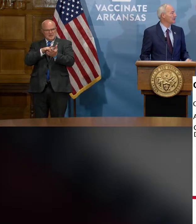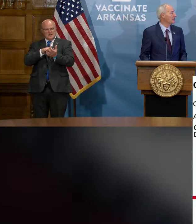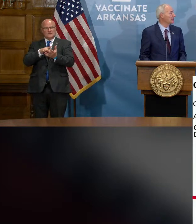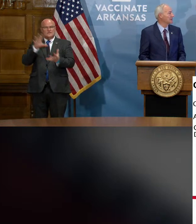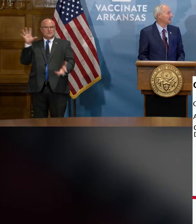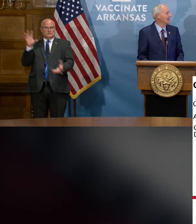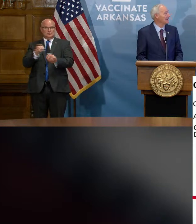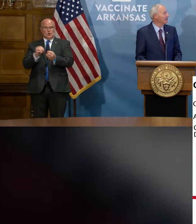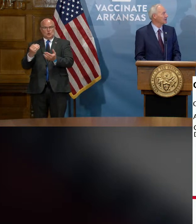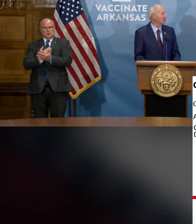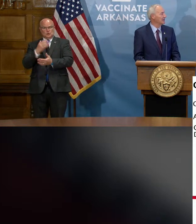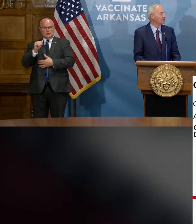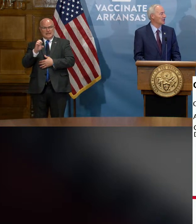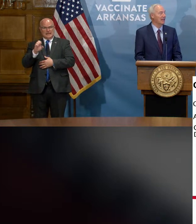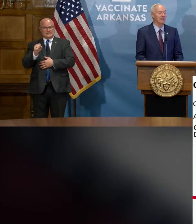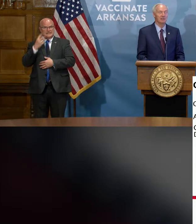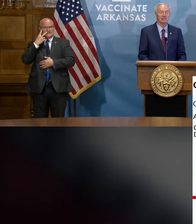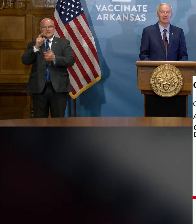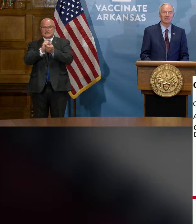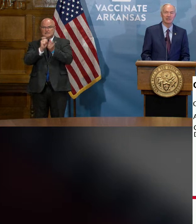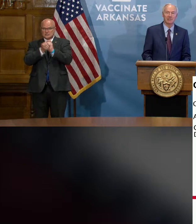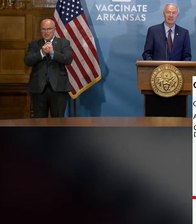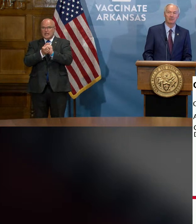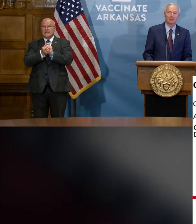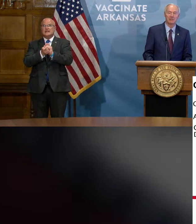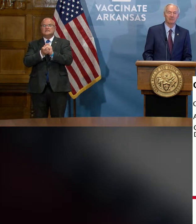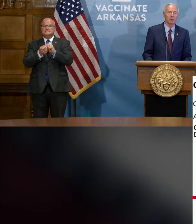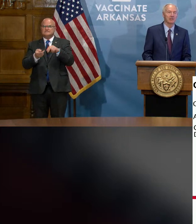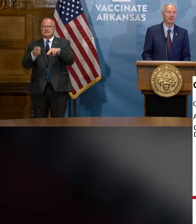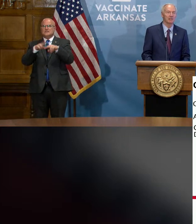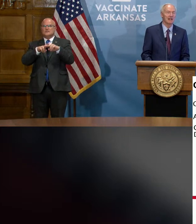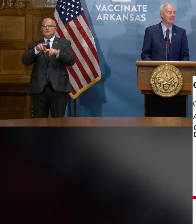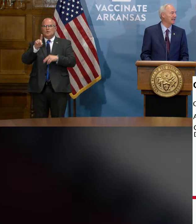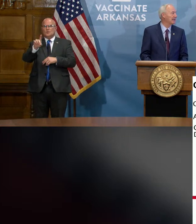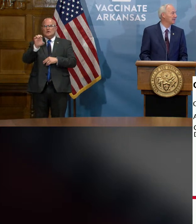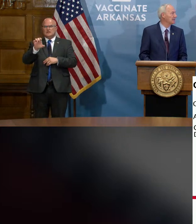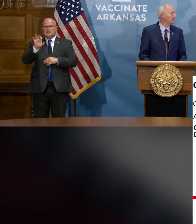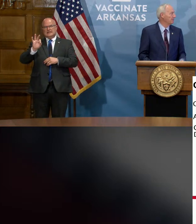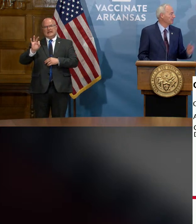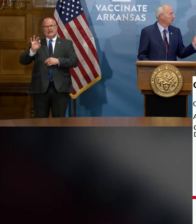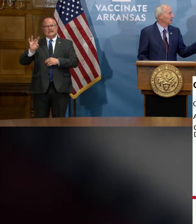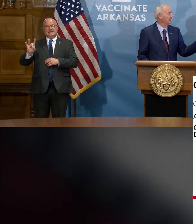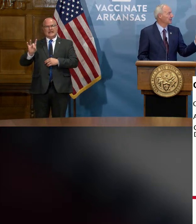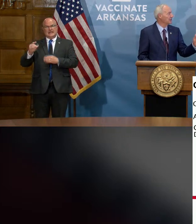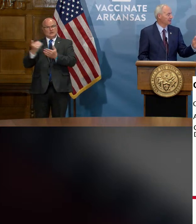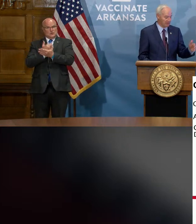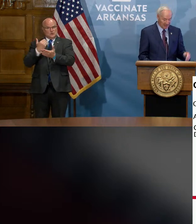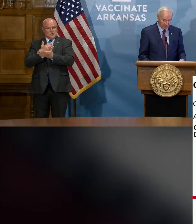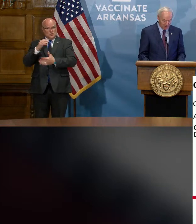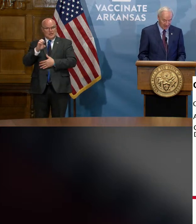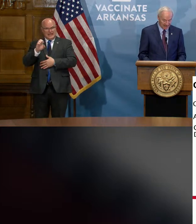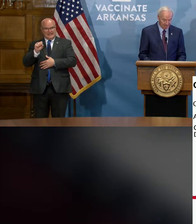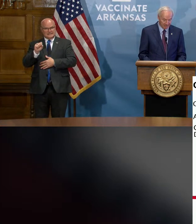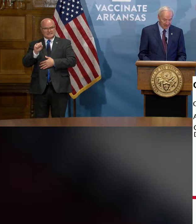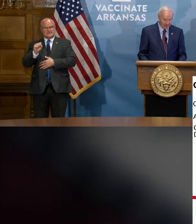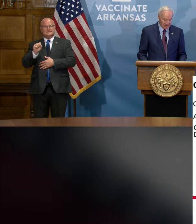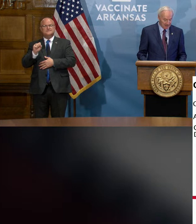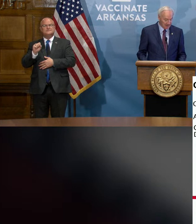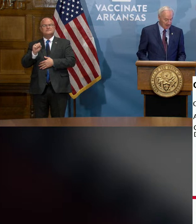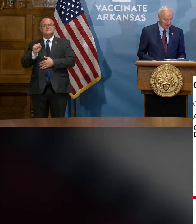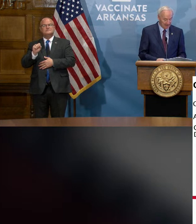new cases. You see the change is that there's an increase of 198 new cases from